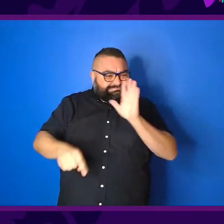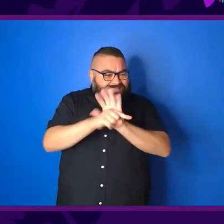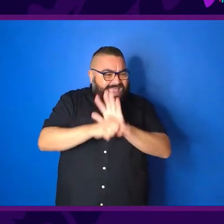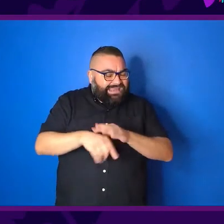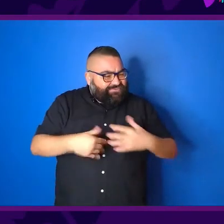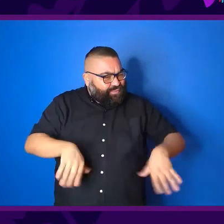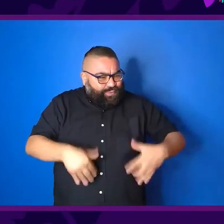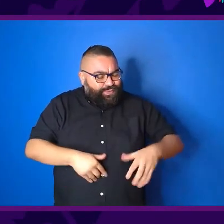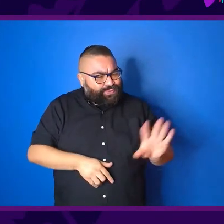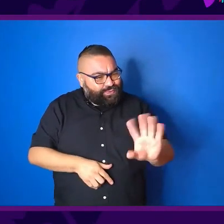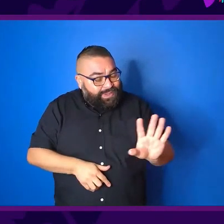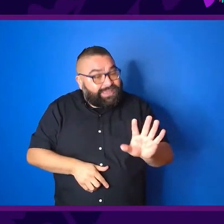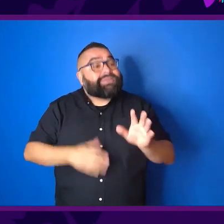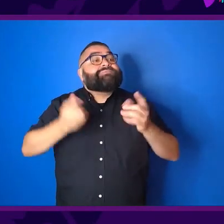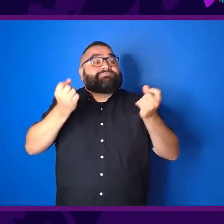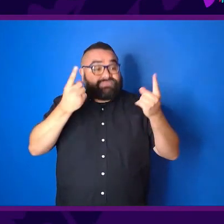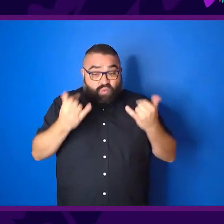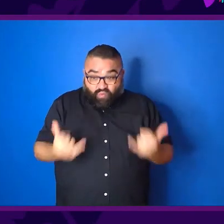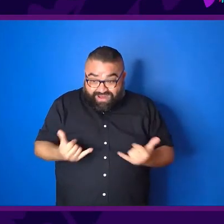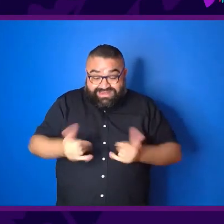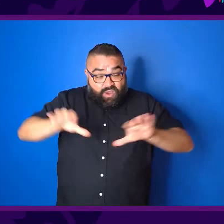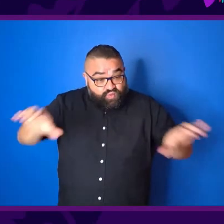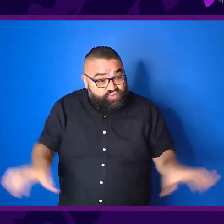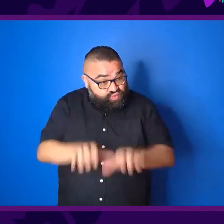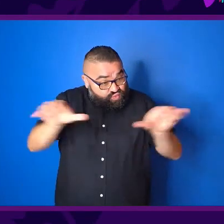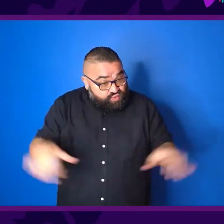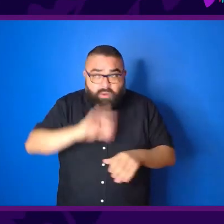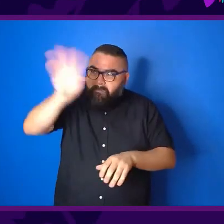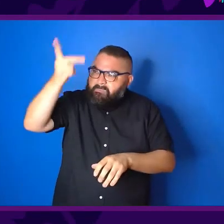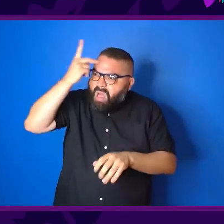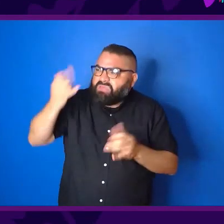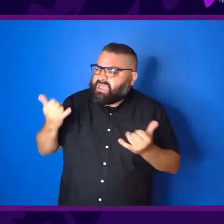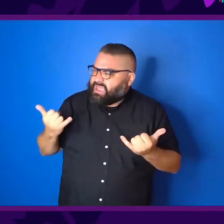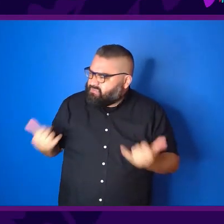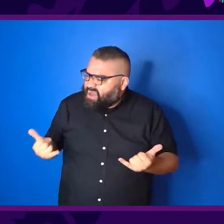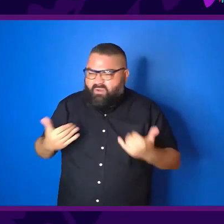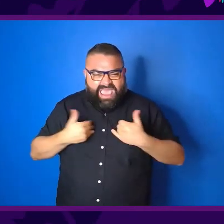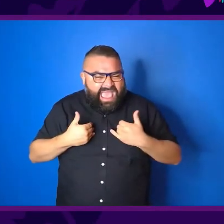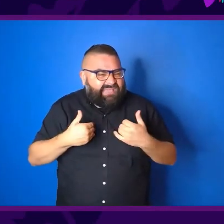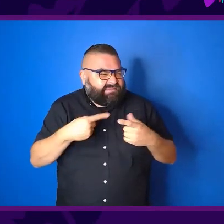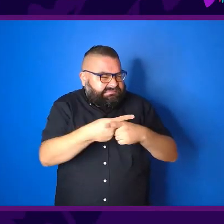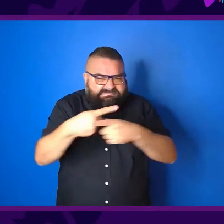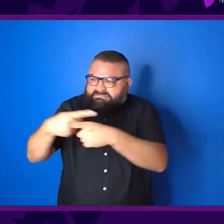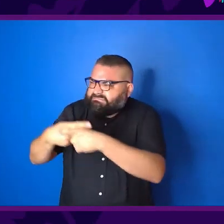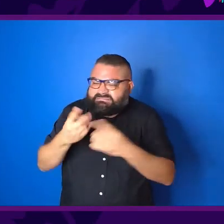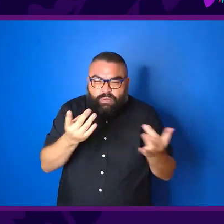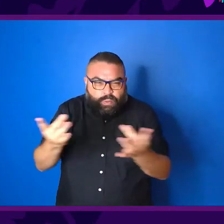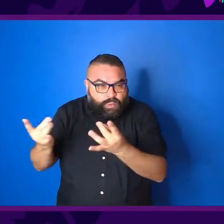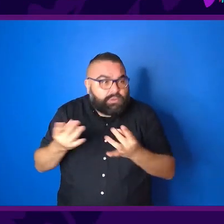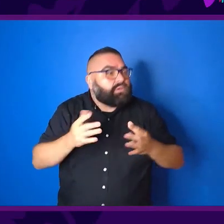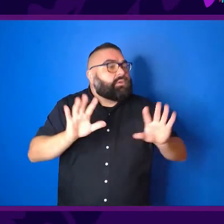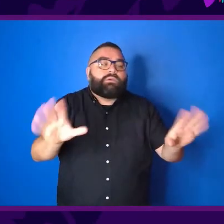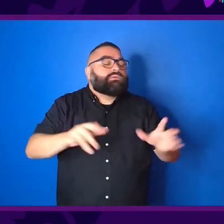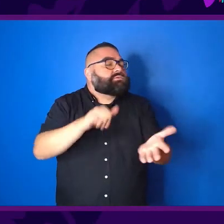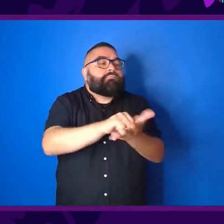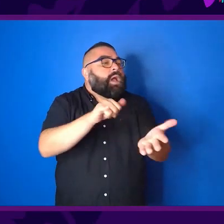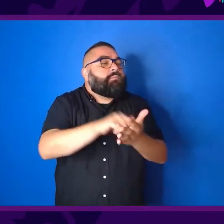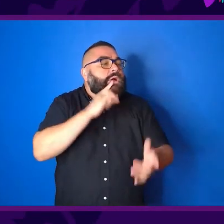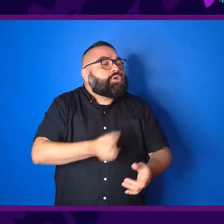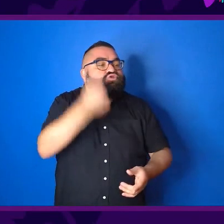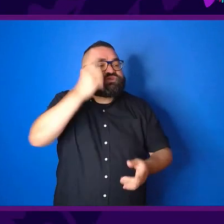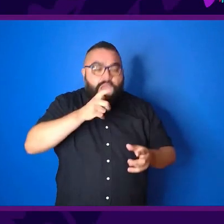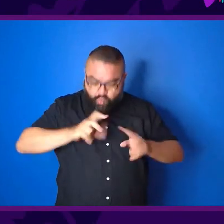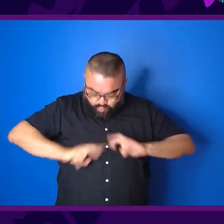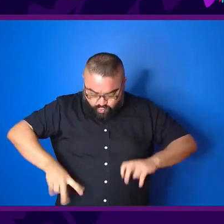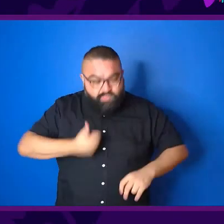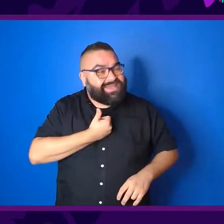kind of politic that we have right now, it's impossible for us to really understand ourselves. So you give me hope.